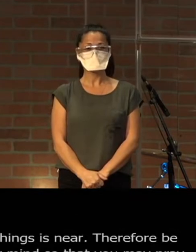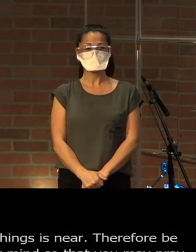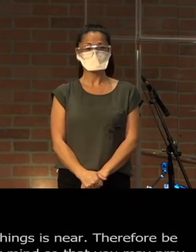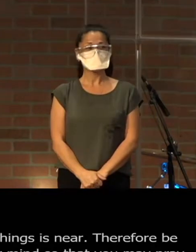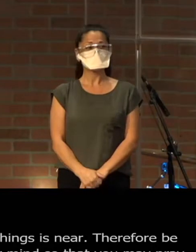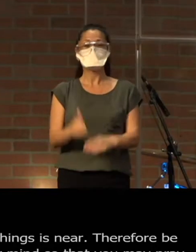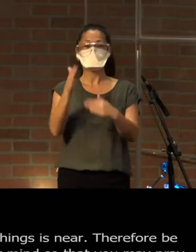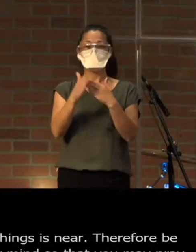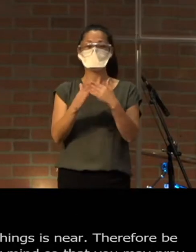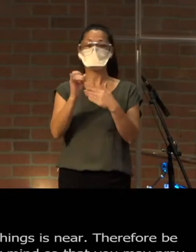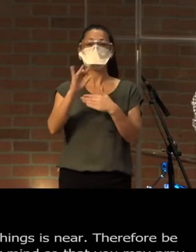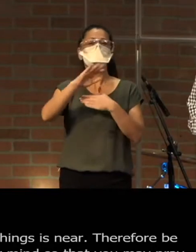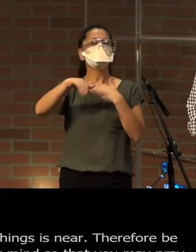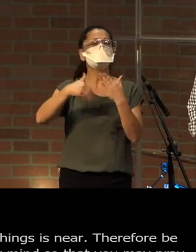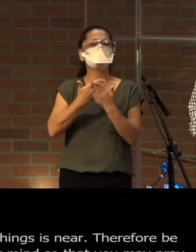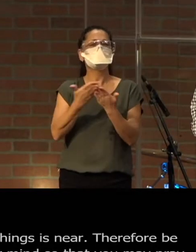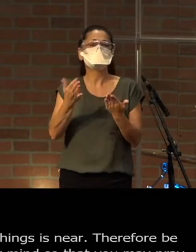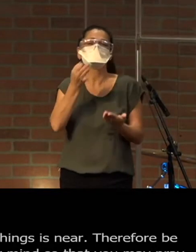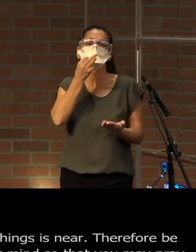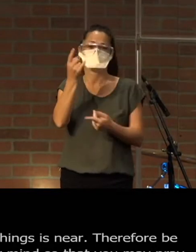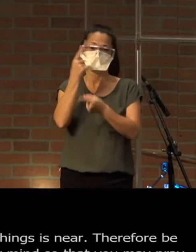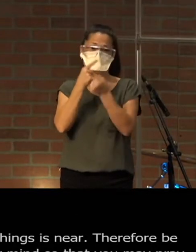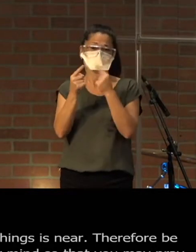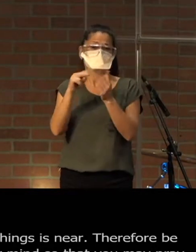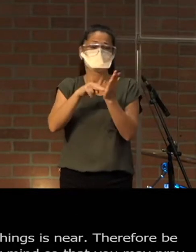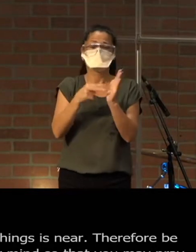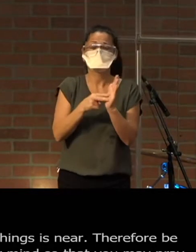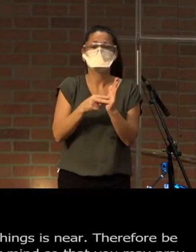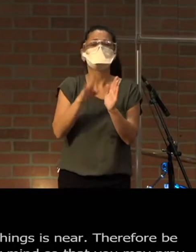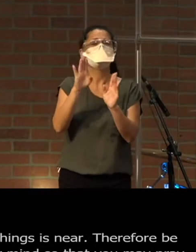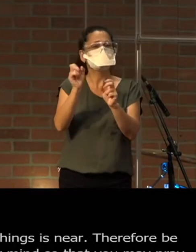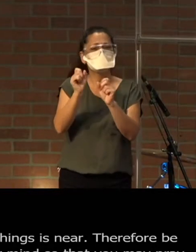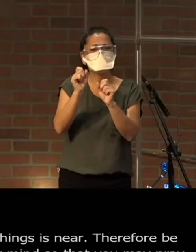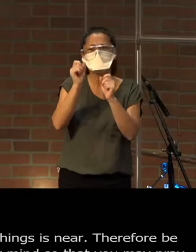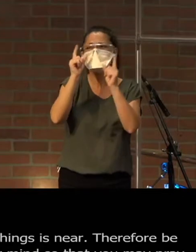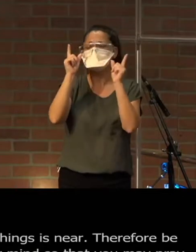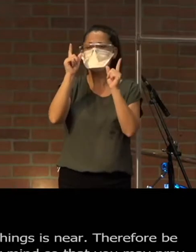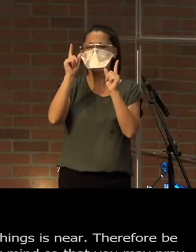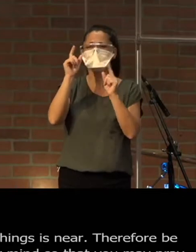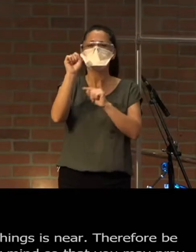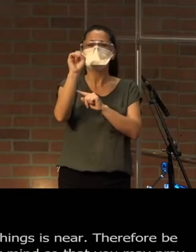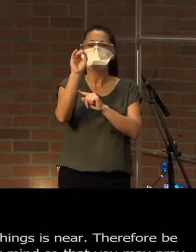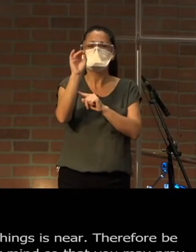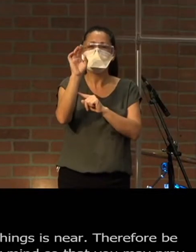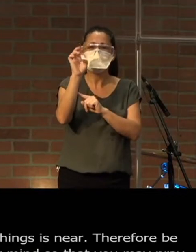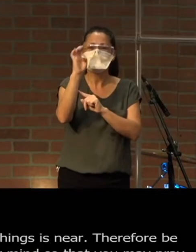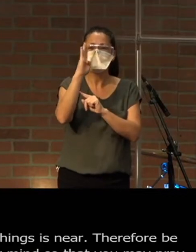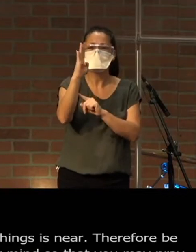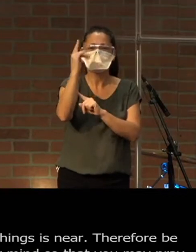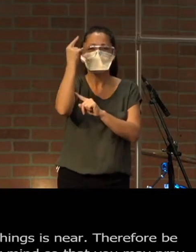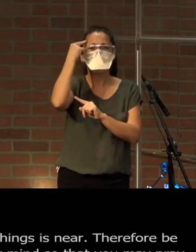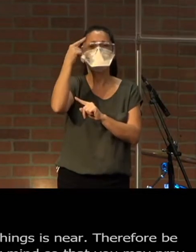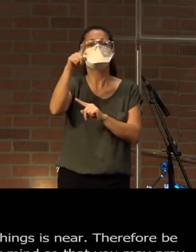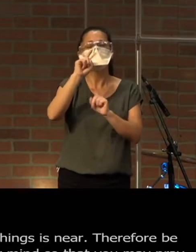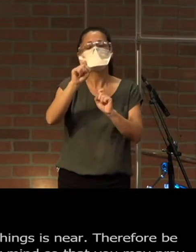The end of all things is near. Therefore, be alert and of sober mind so that you may